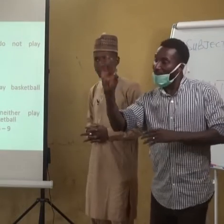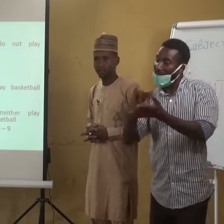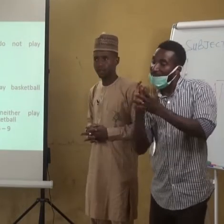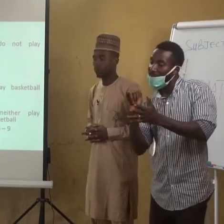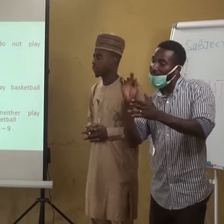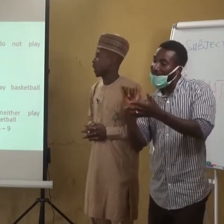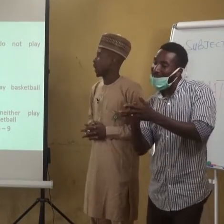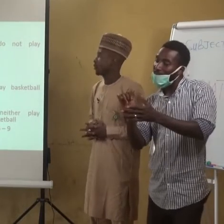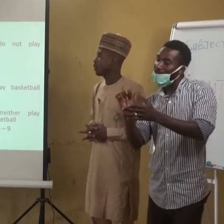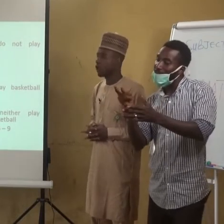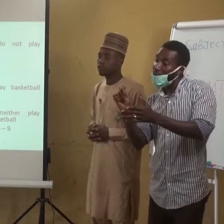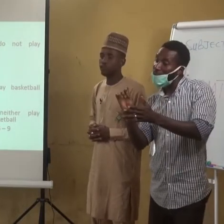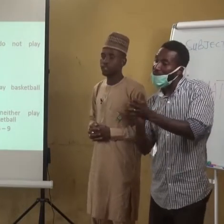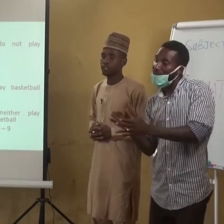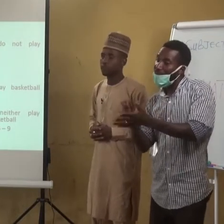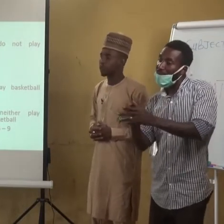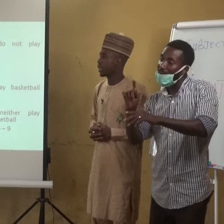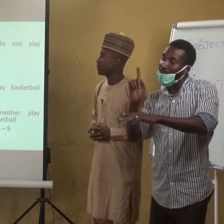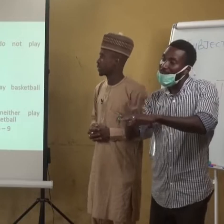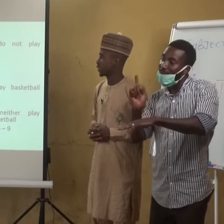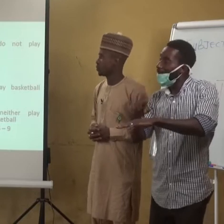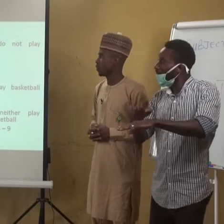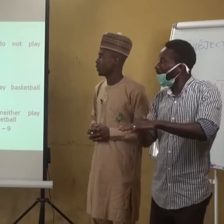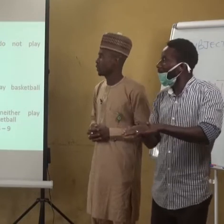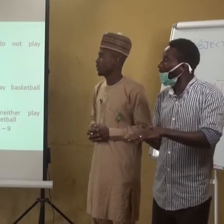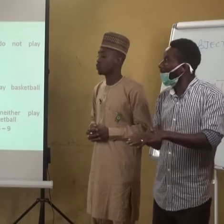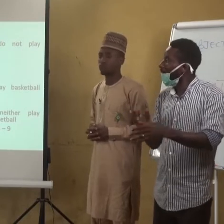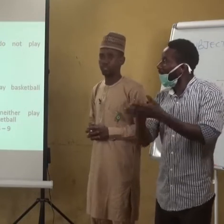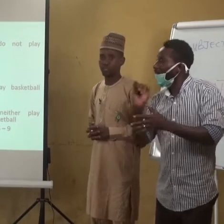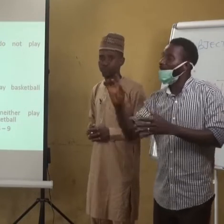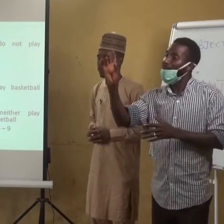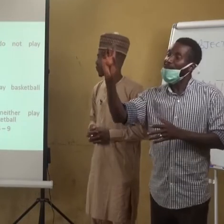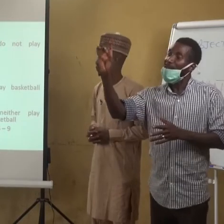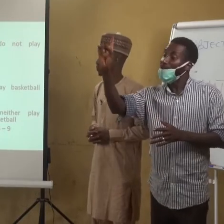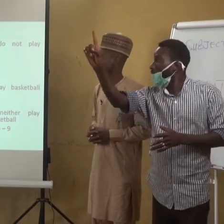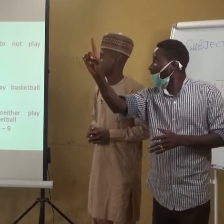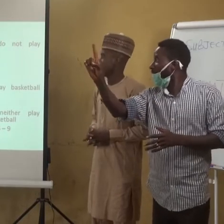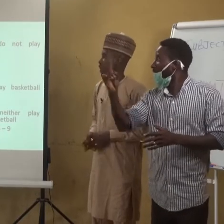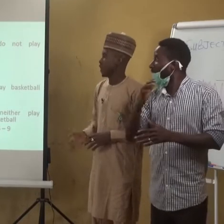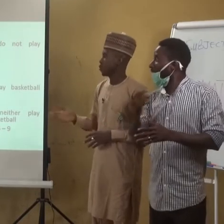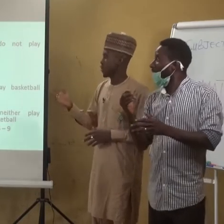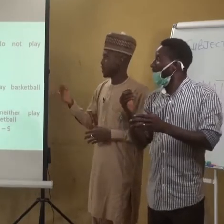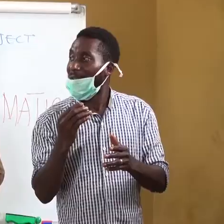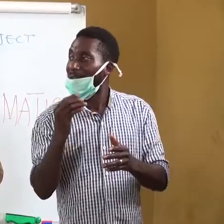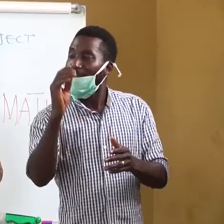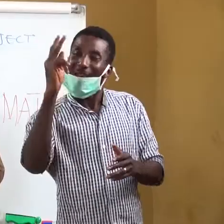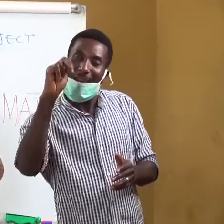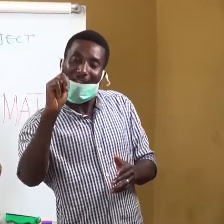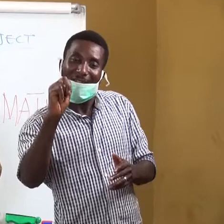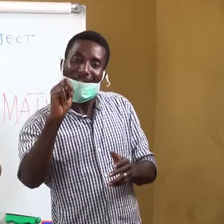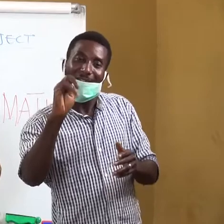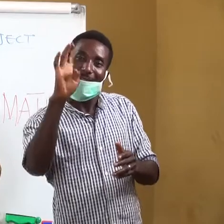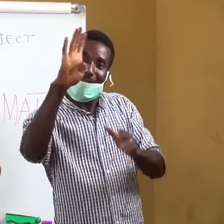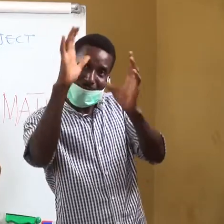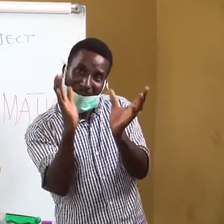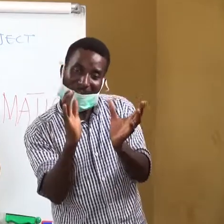81. And number of those that play basketball equals to 65. Now going by the Venn diagram,